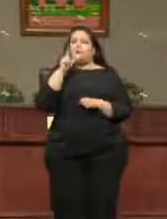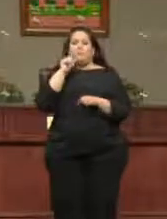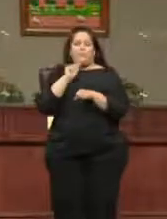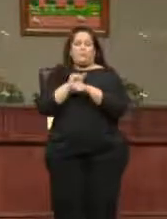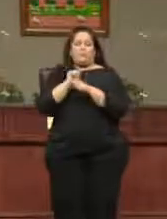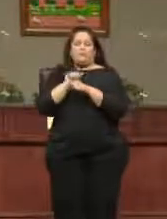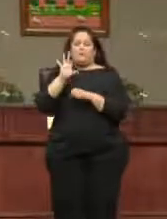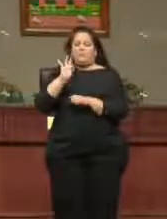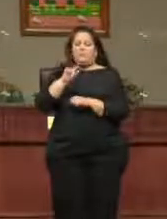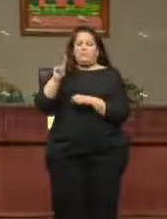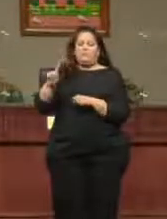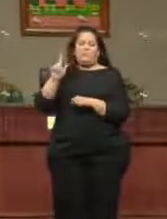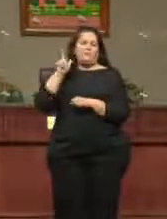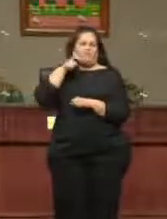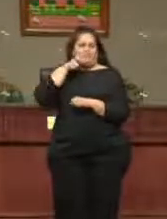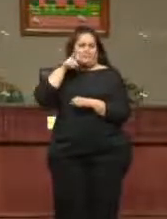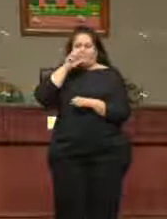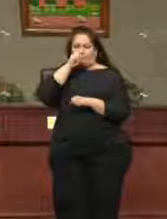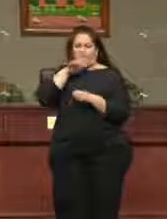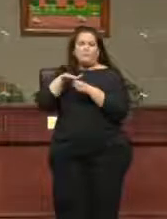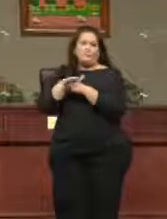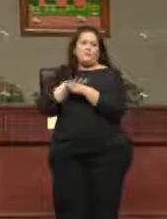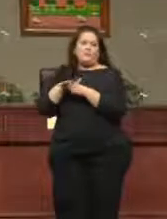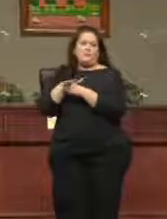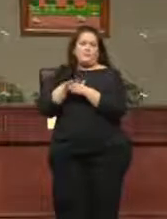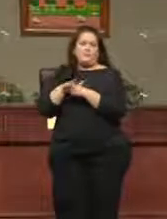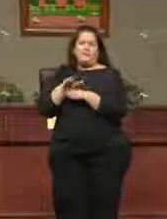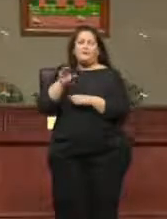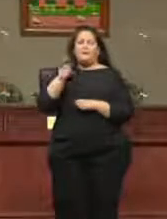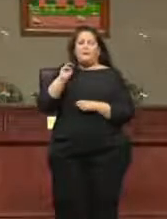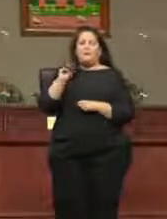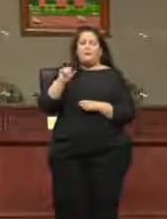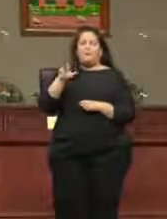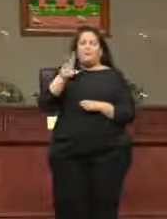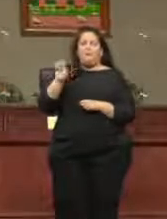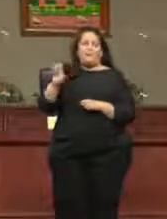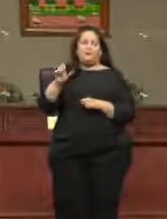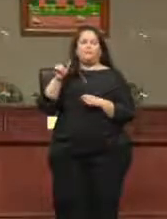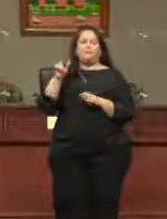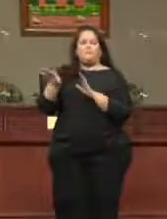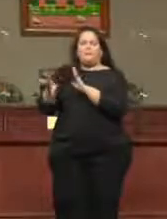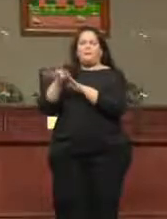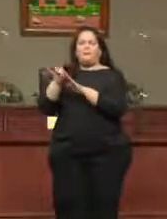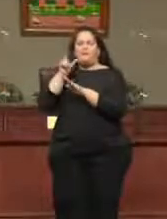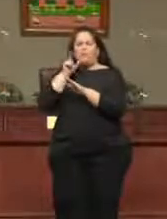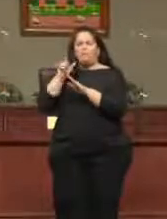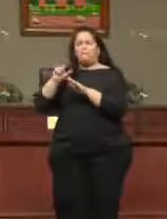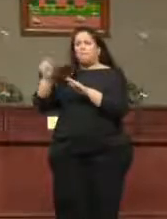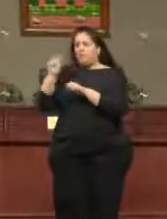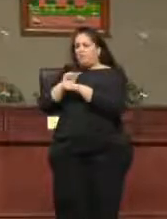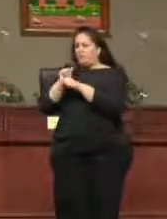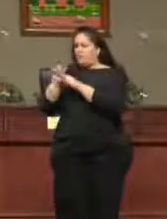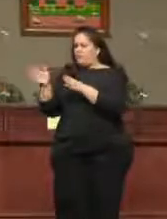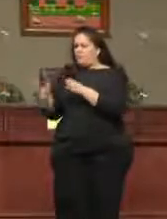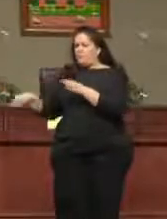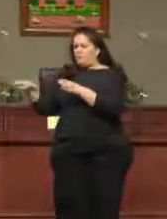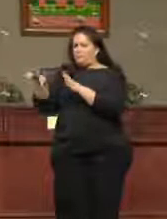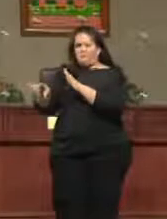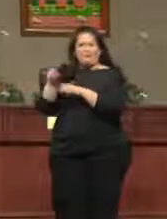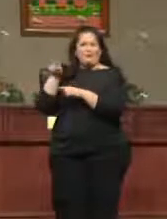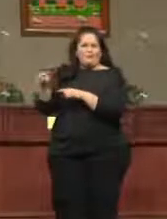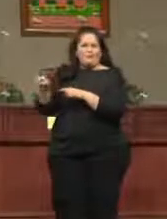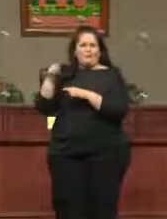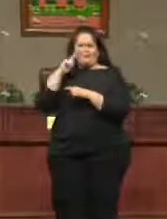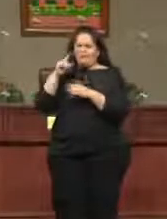911 call center for Orange County. Maureen was nominated and chosen by her peers for her leadership,